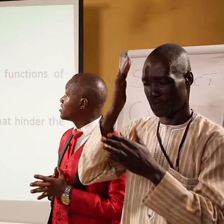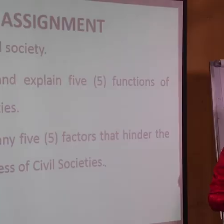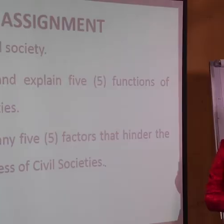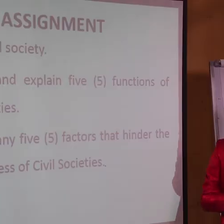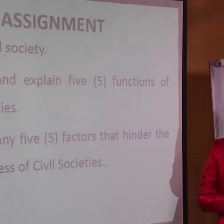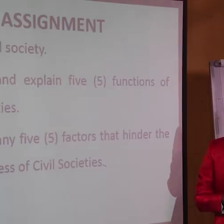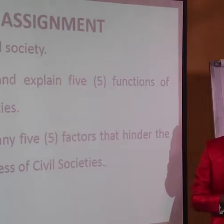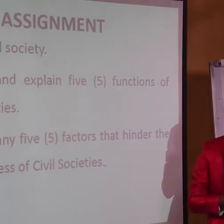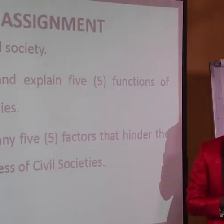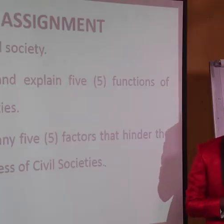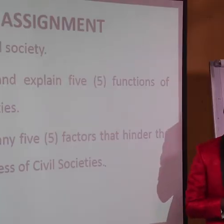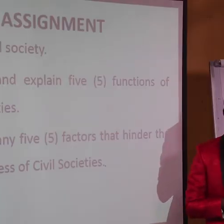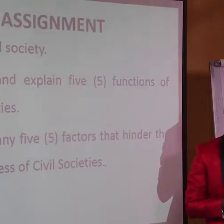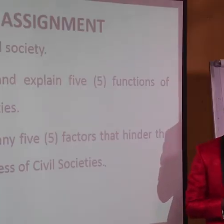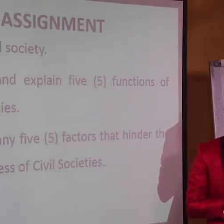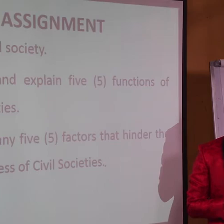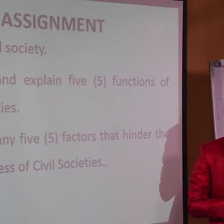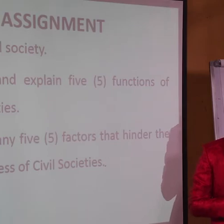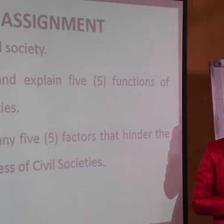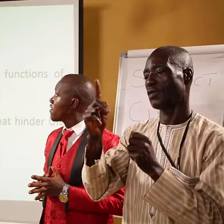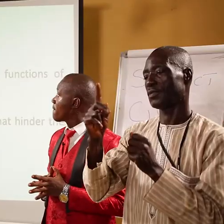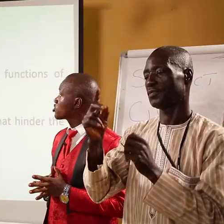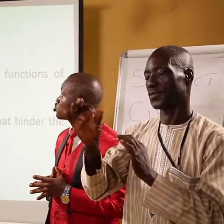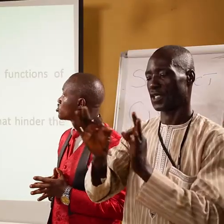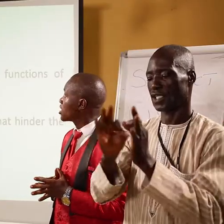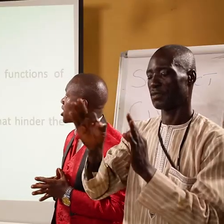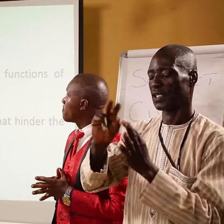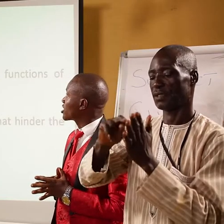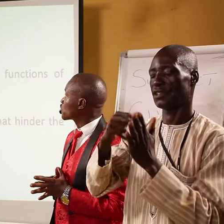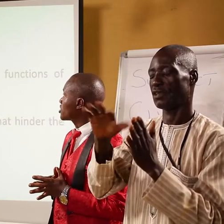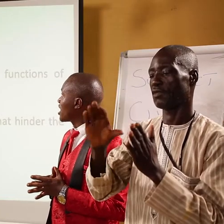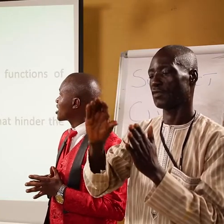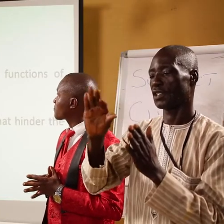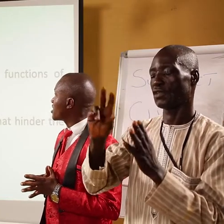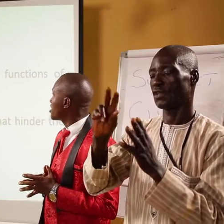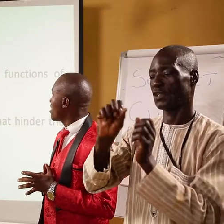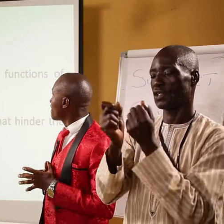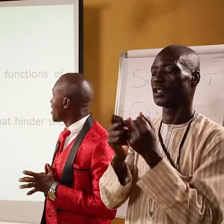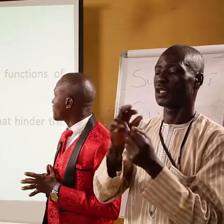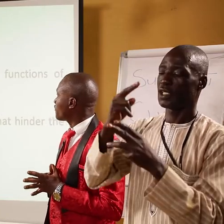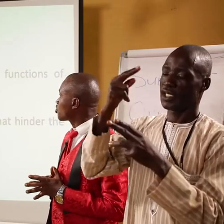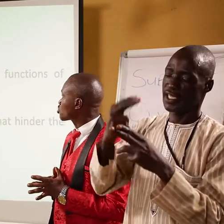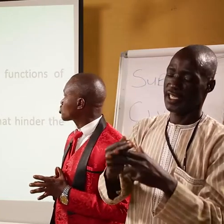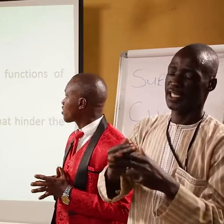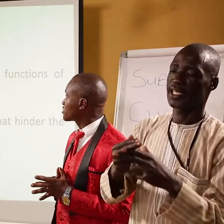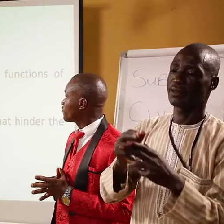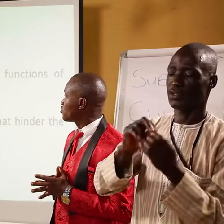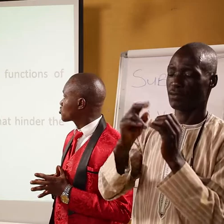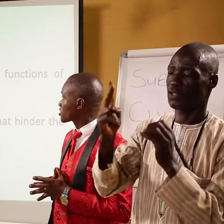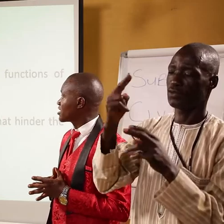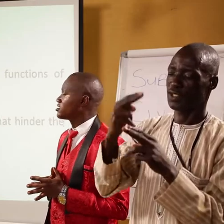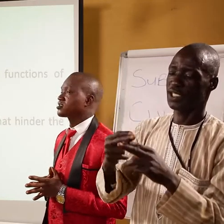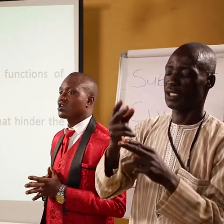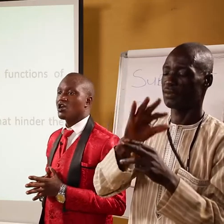1, define civil society. Number 2, mention and explain 5 functions of